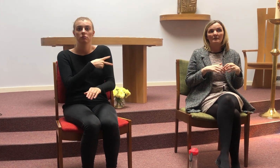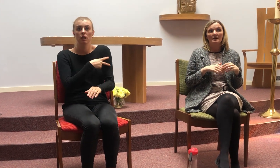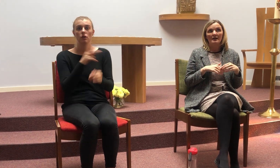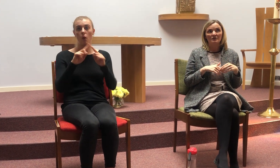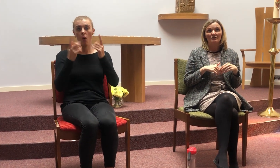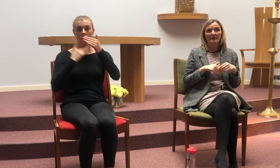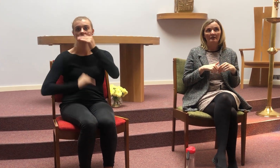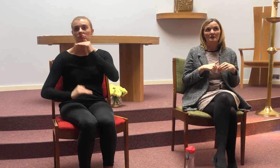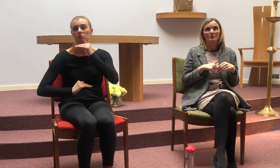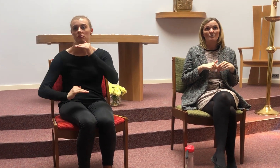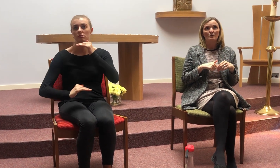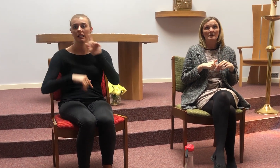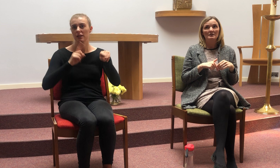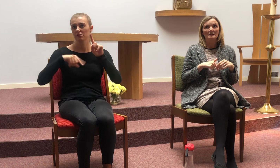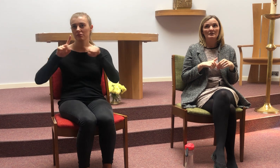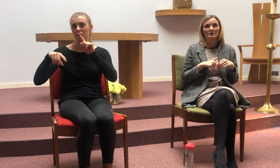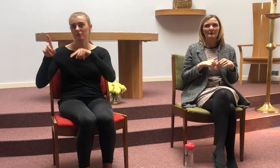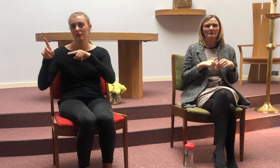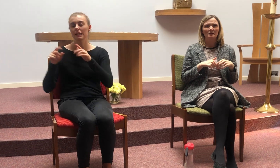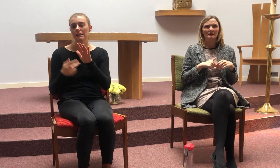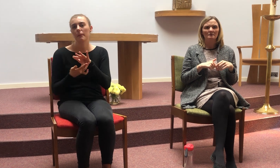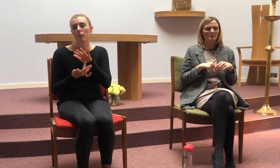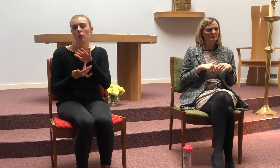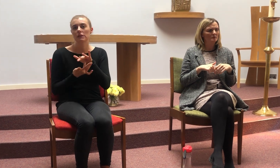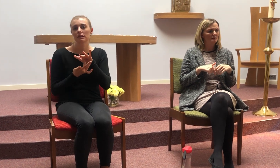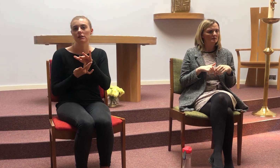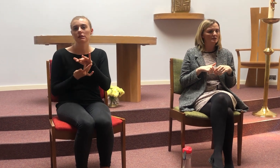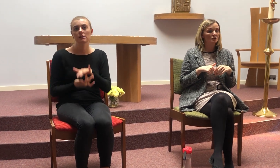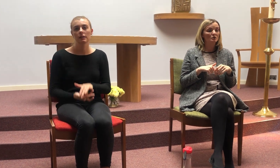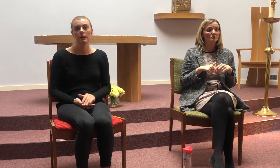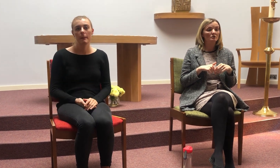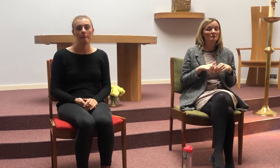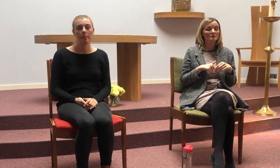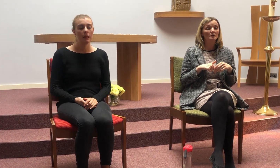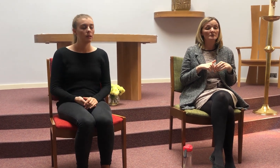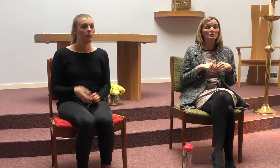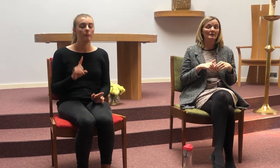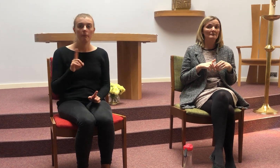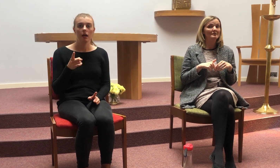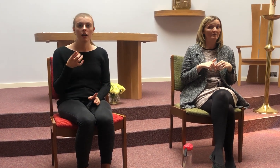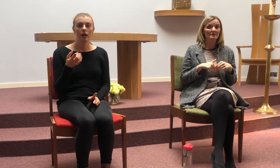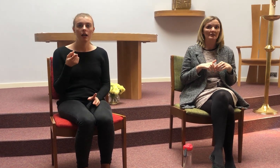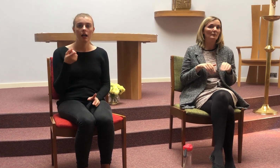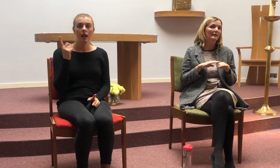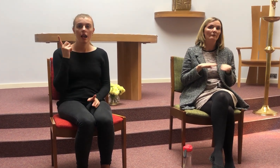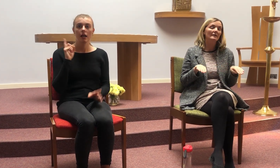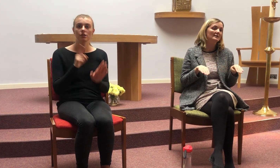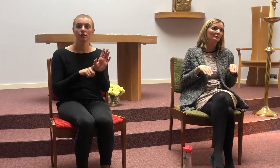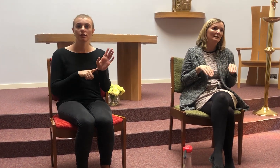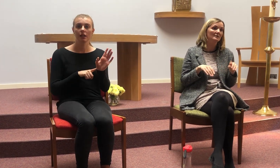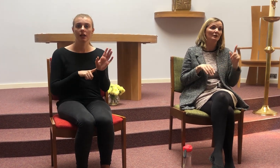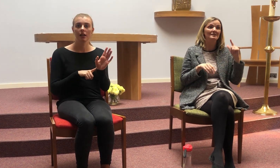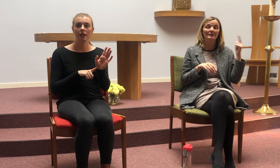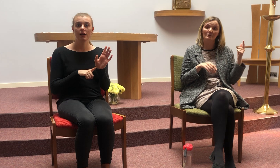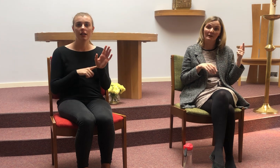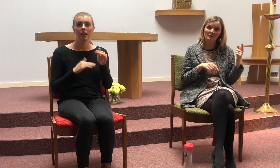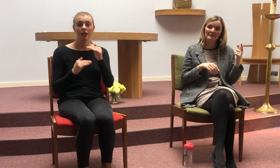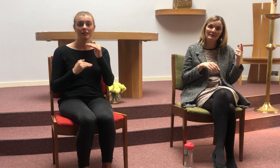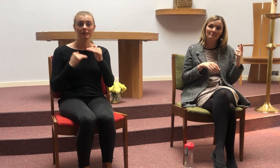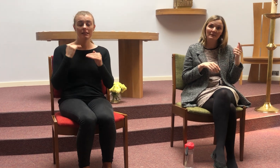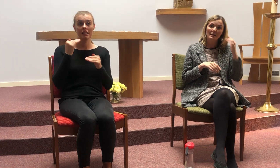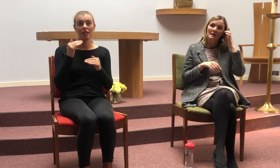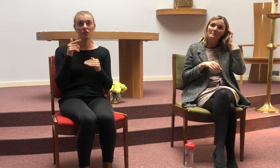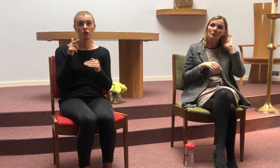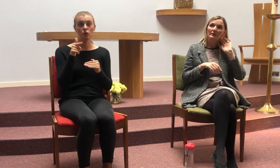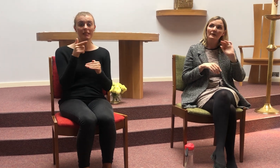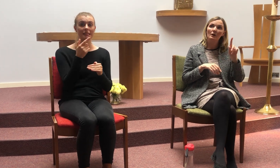until last year, we didn't, or maybe 2019, just up until 2017, we never had a deaf person on our senior management